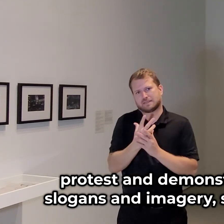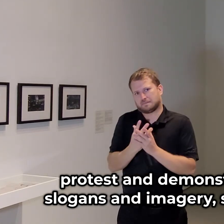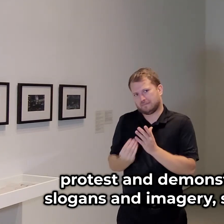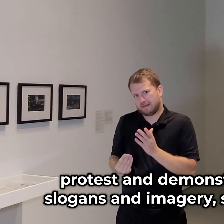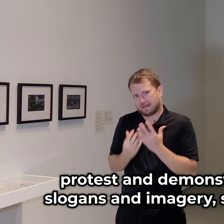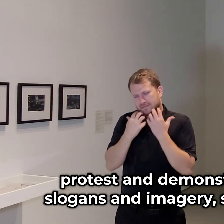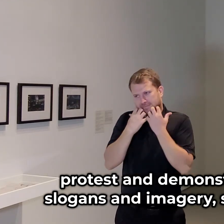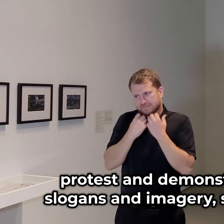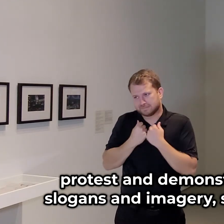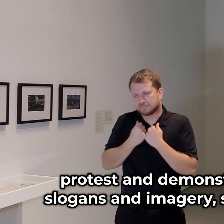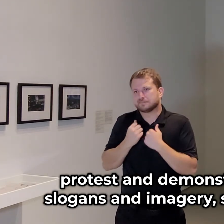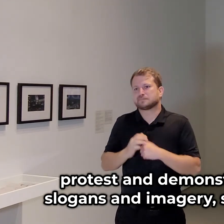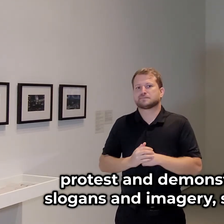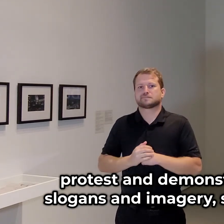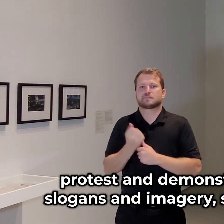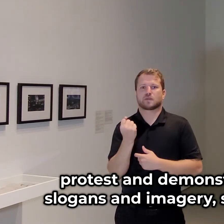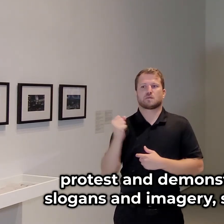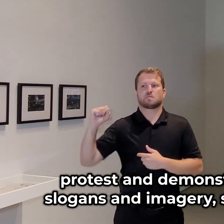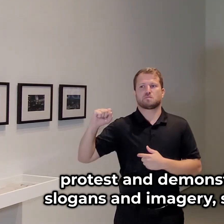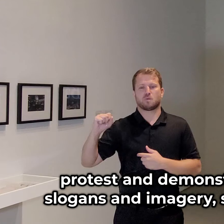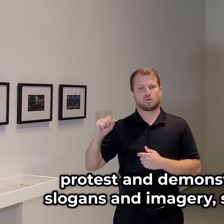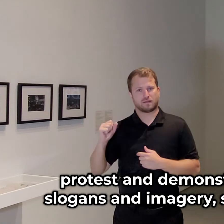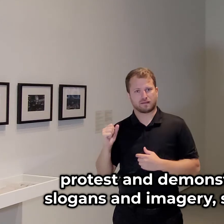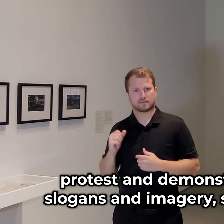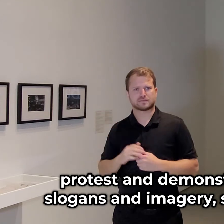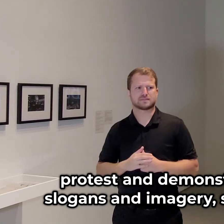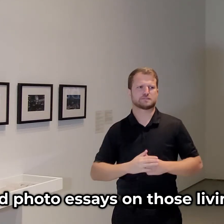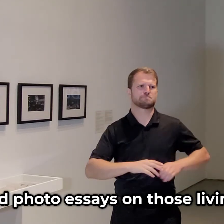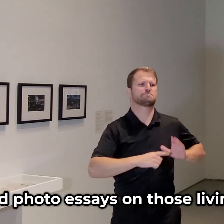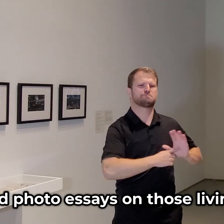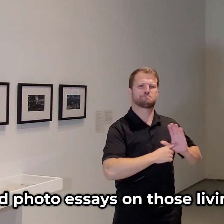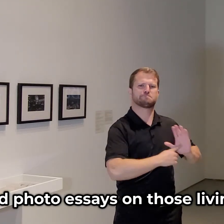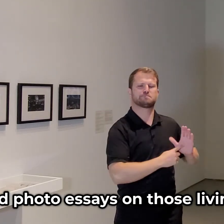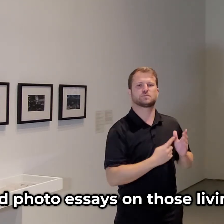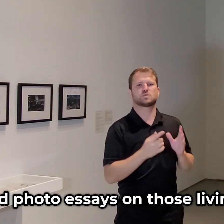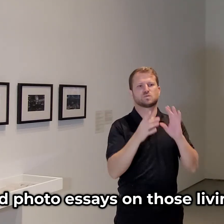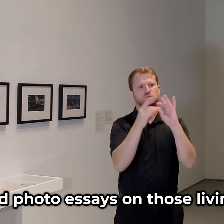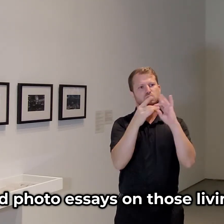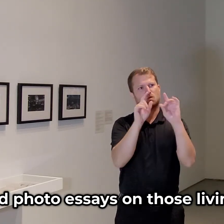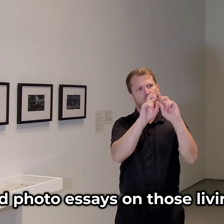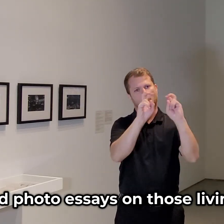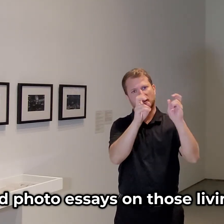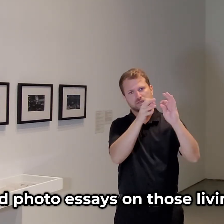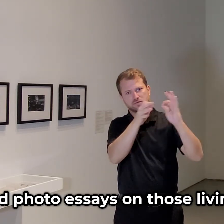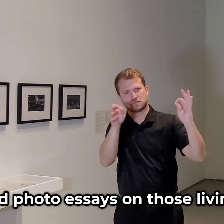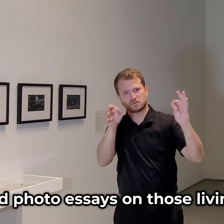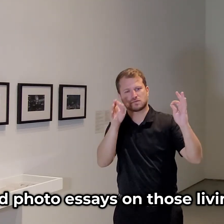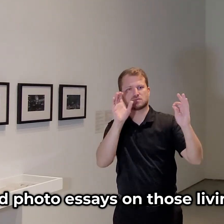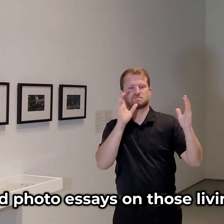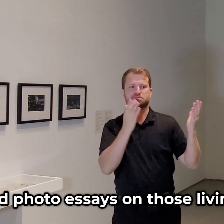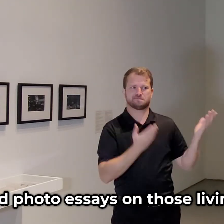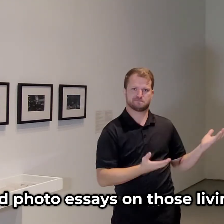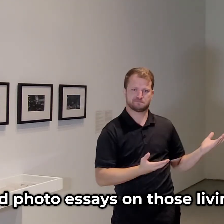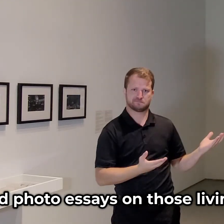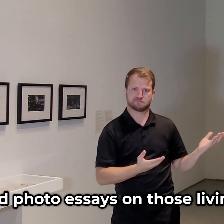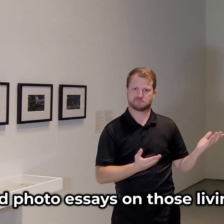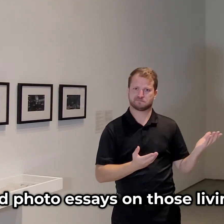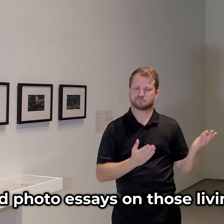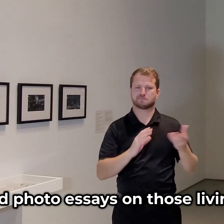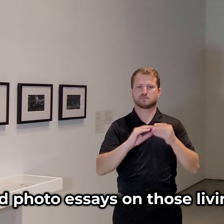demonstration slogans and imagery, statistics and photo essays on those living with HIV/AIDS.